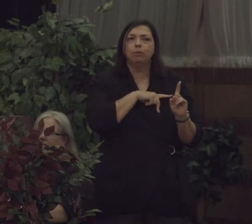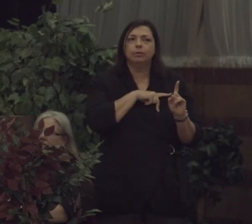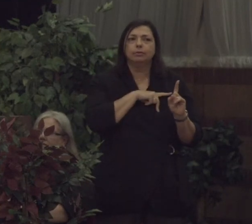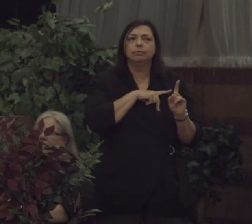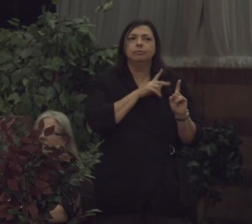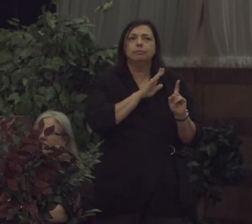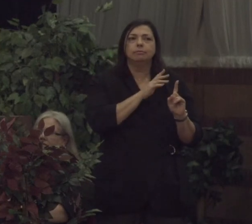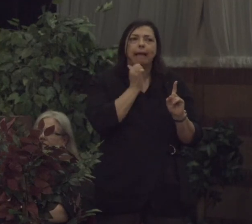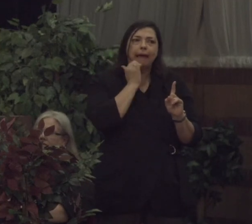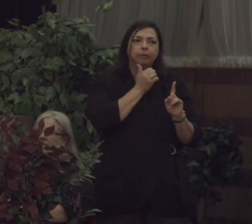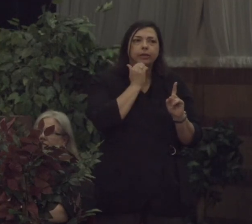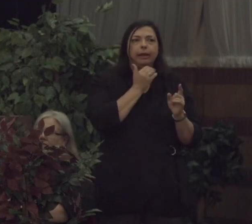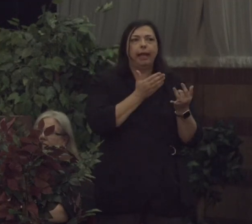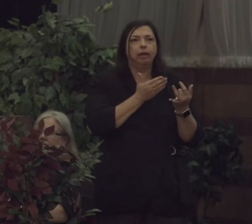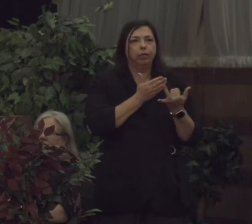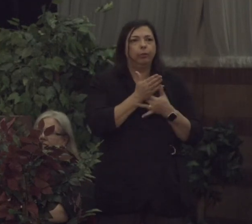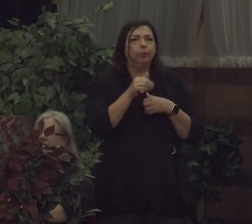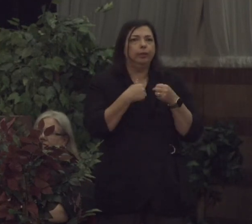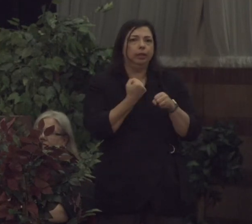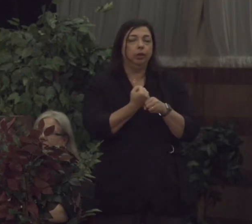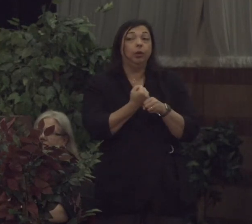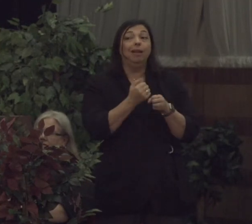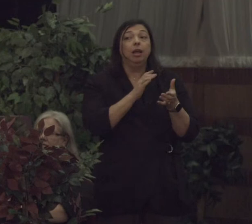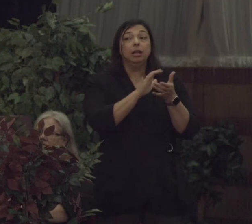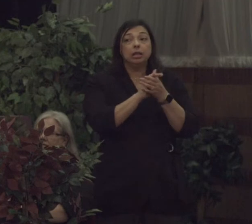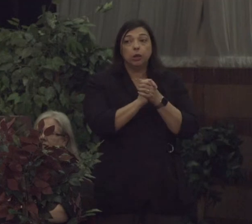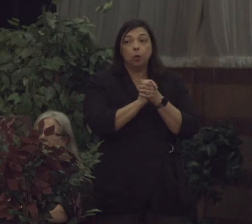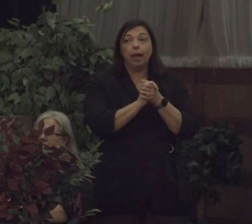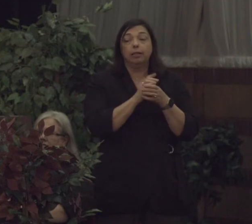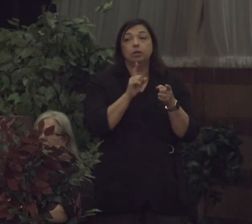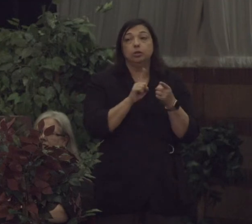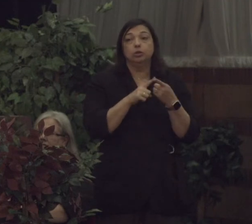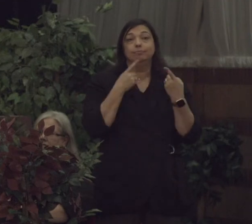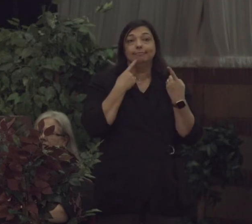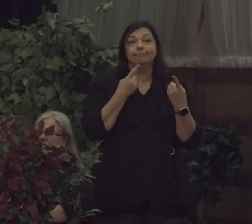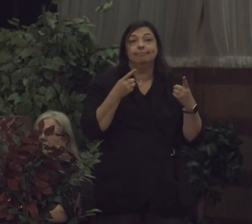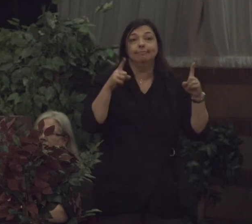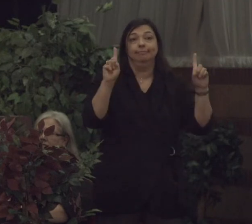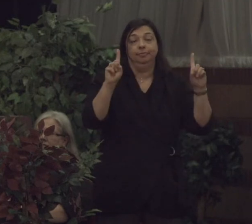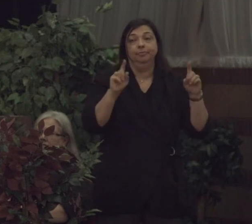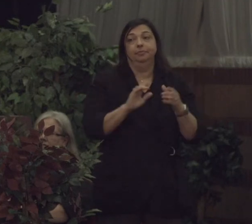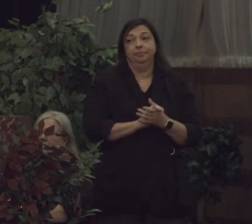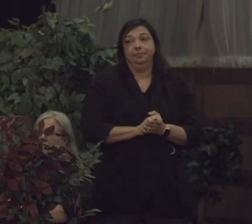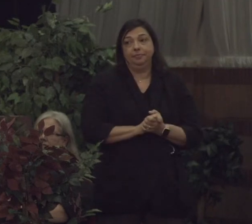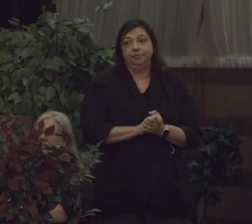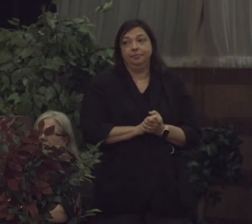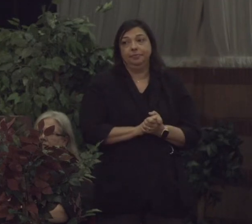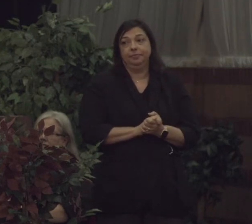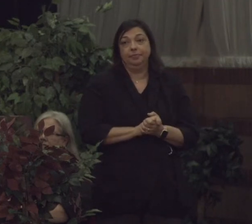each and every day or throughout the school year. Congratulations to making it to this point tonight.